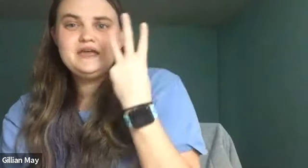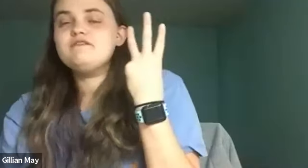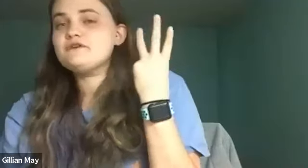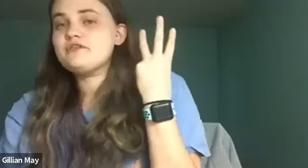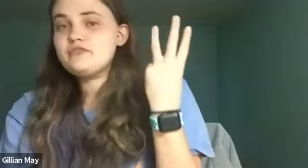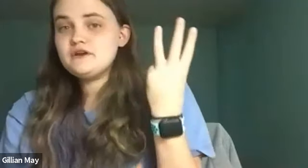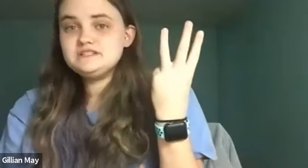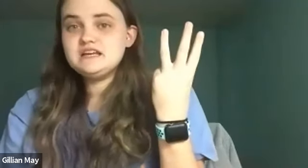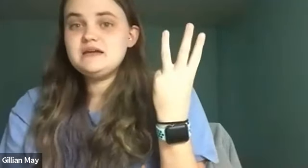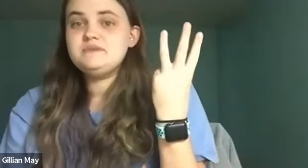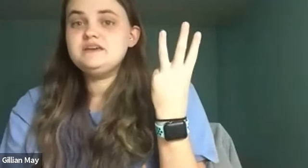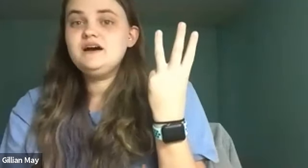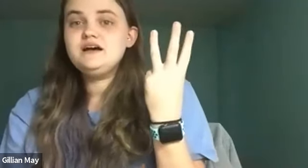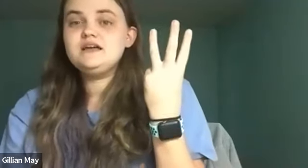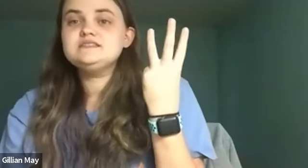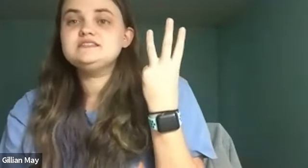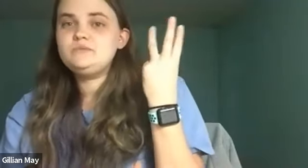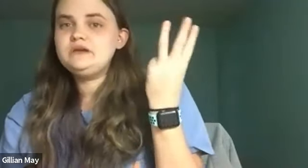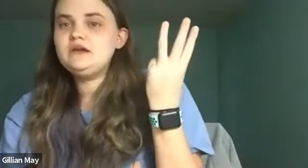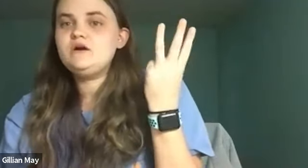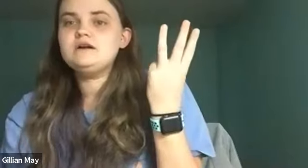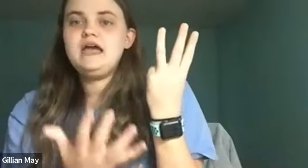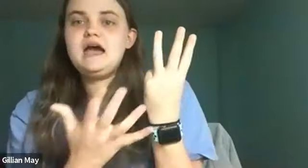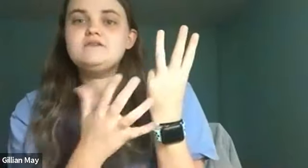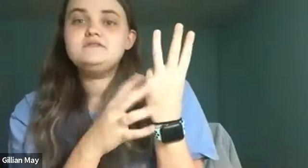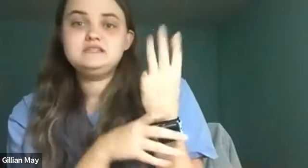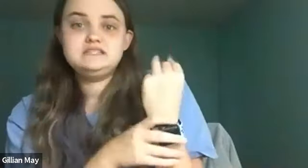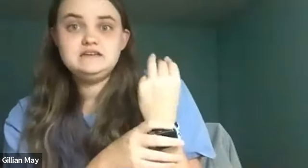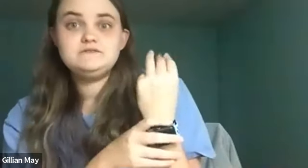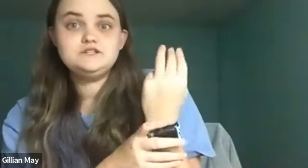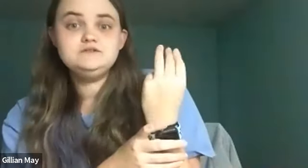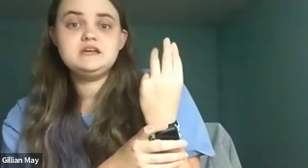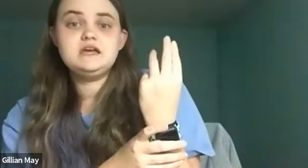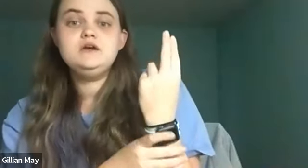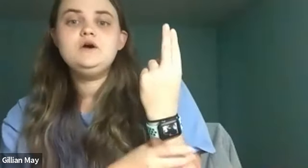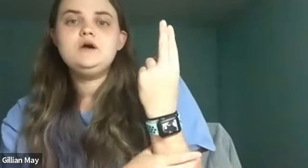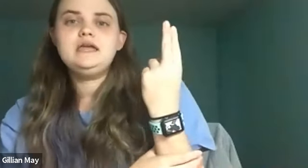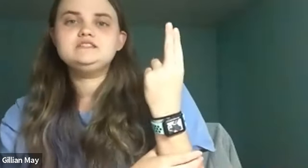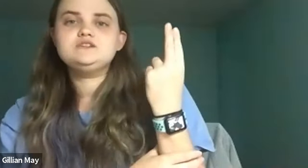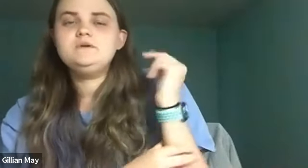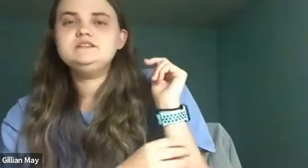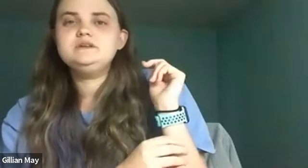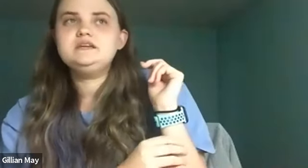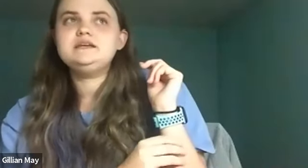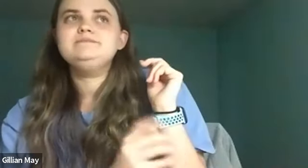Now for Thursday, because we already have the T for Tuesday, it's going to be